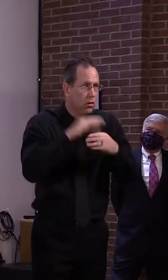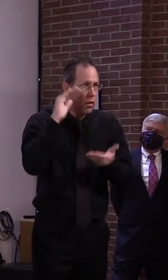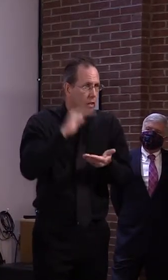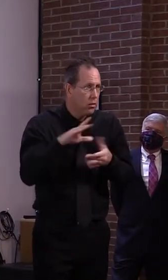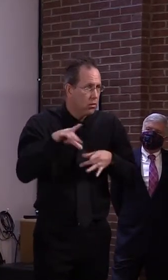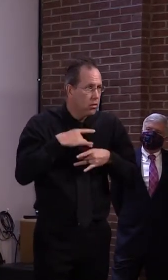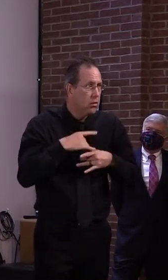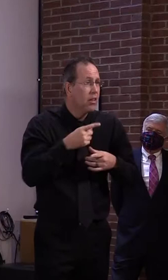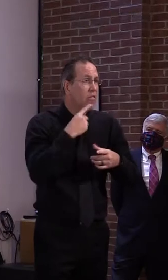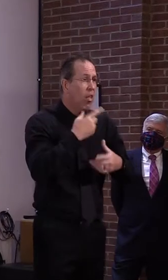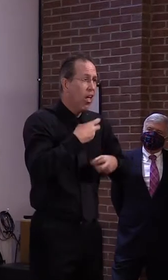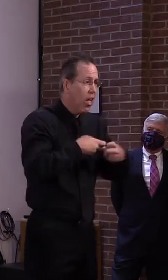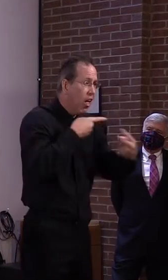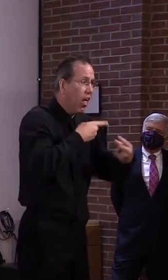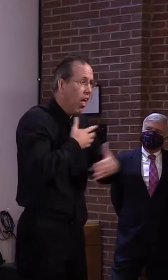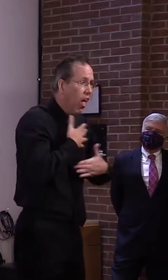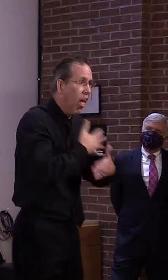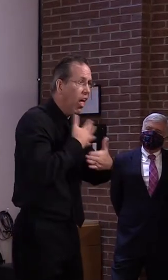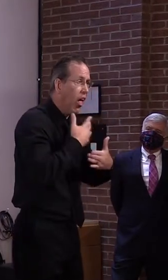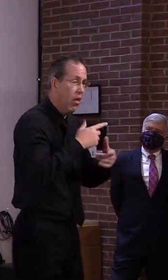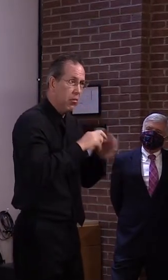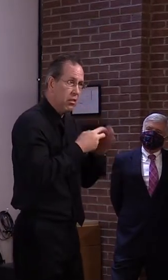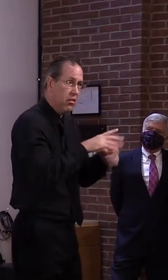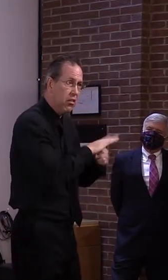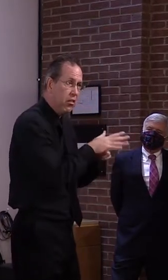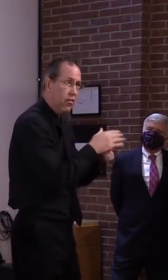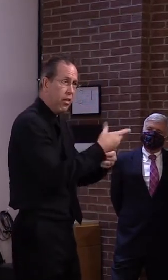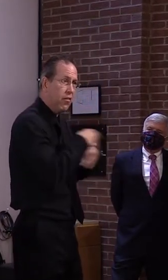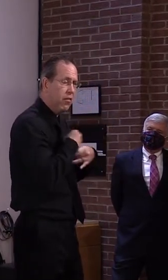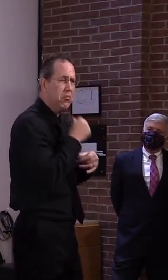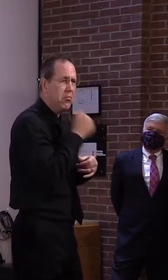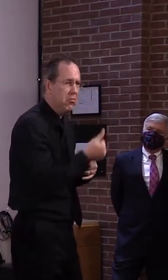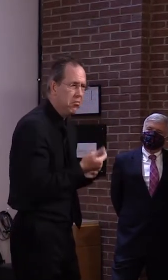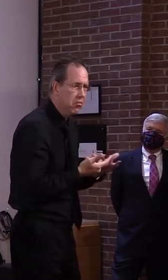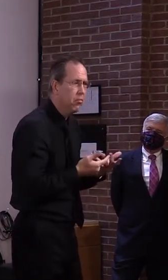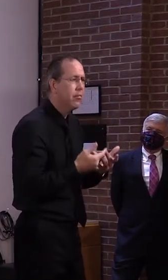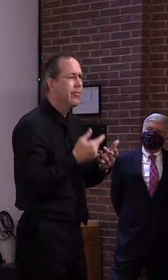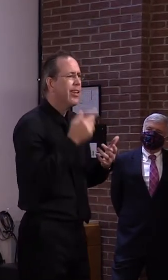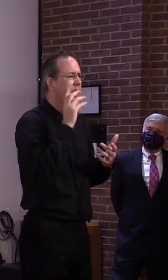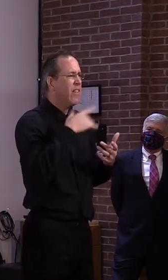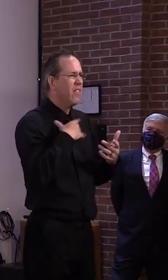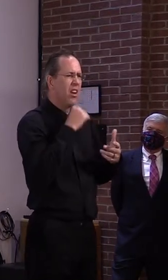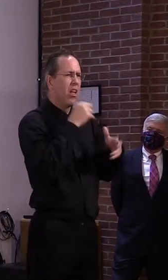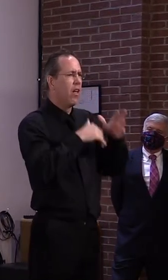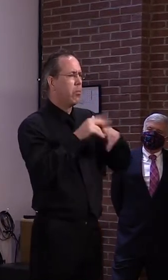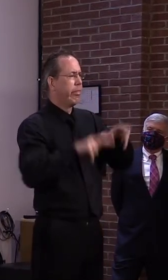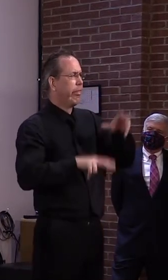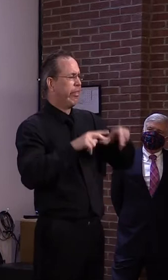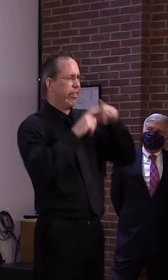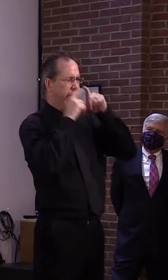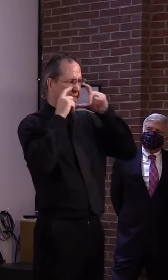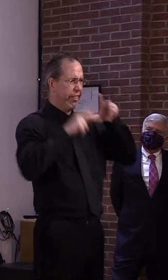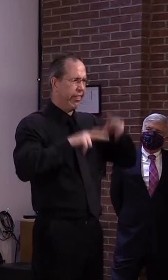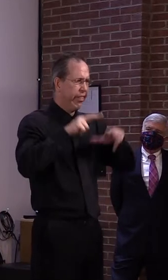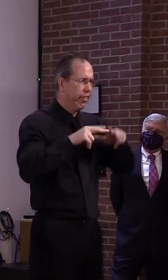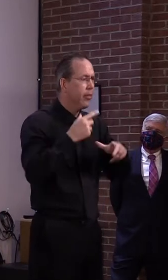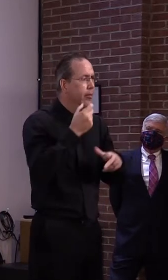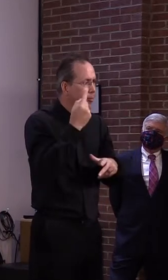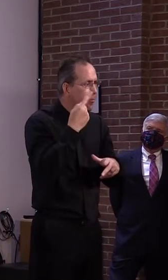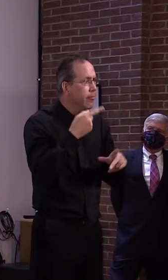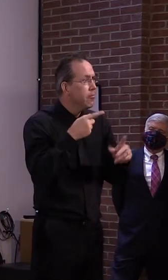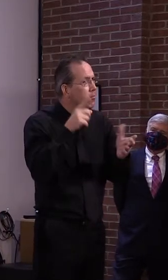your respiratory effort, I can also tell you that there's not enough out there to indicate that it